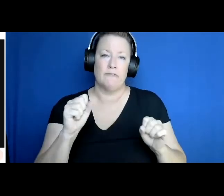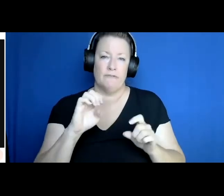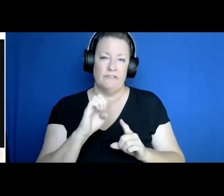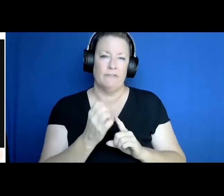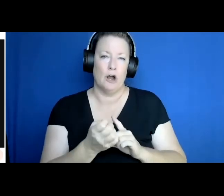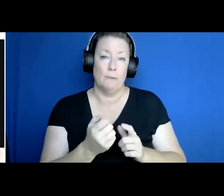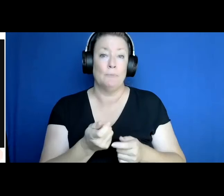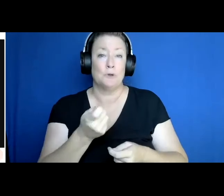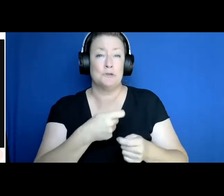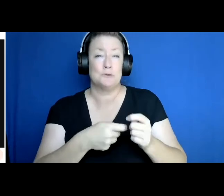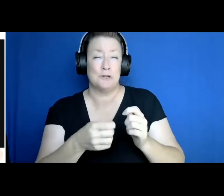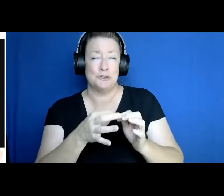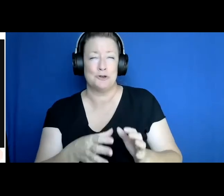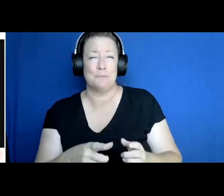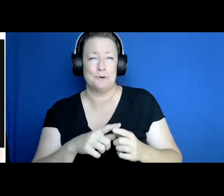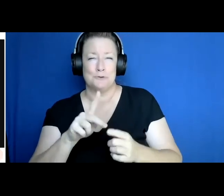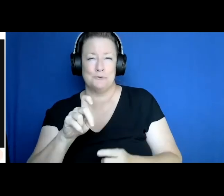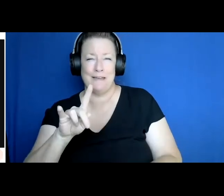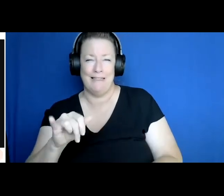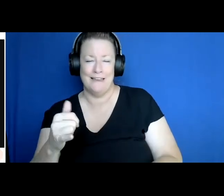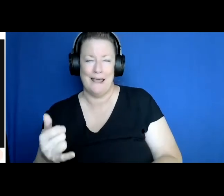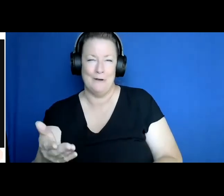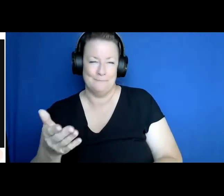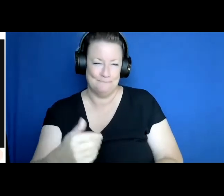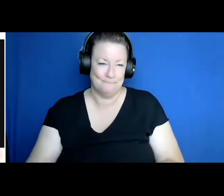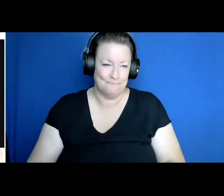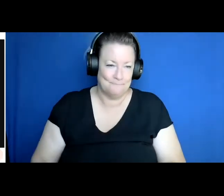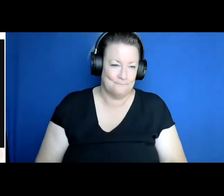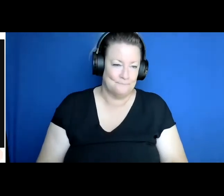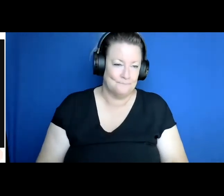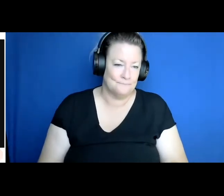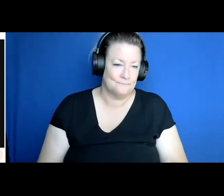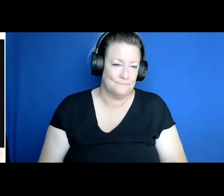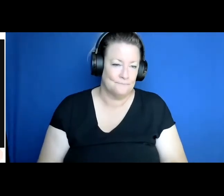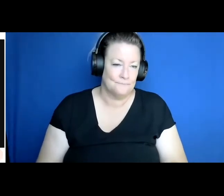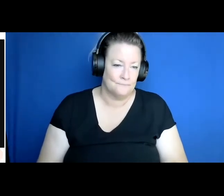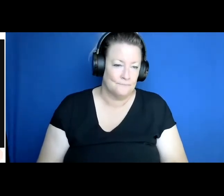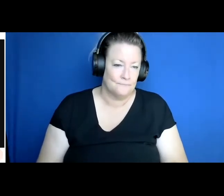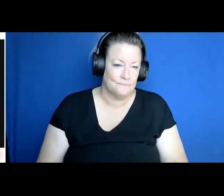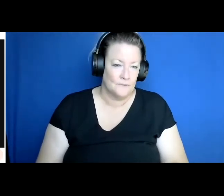the excess deaths in this period by 40%.